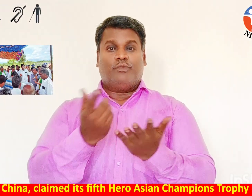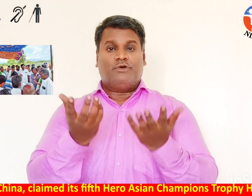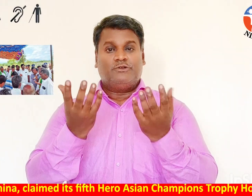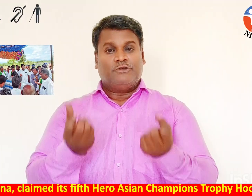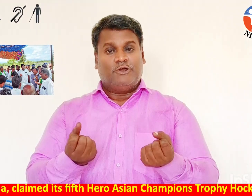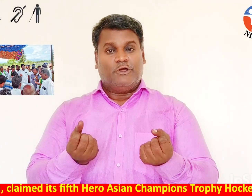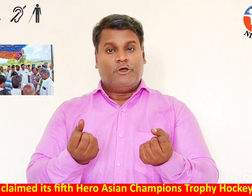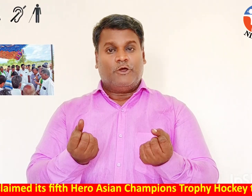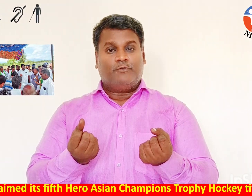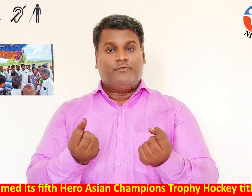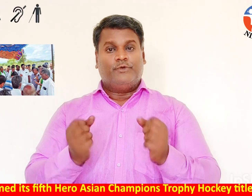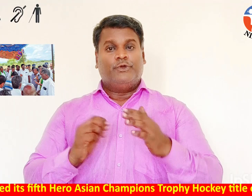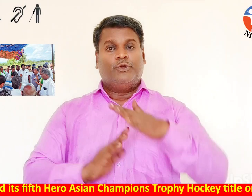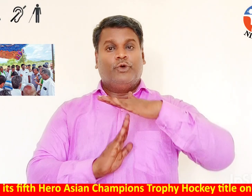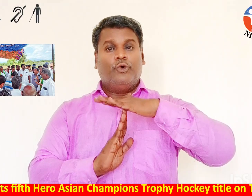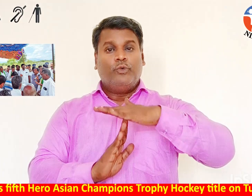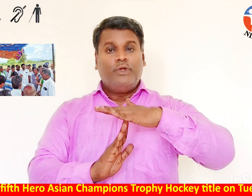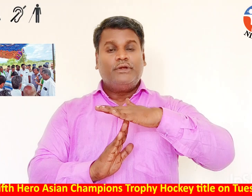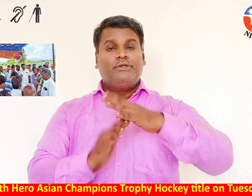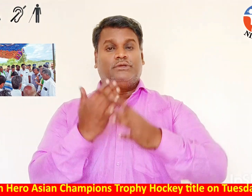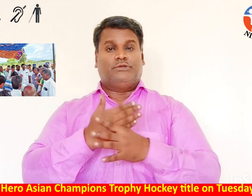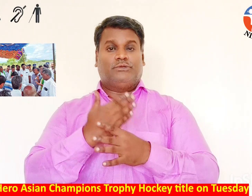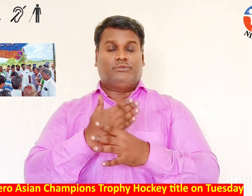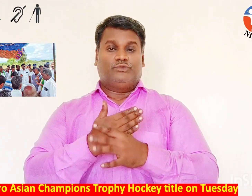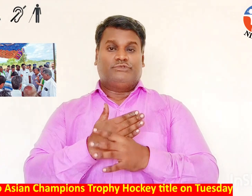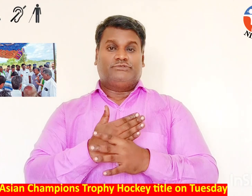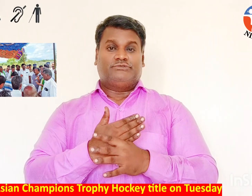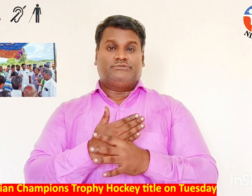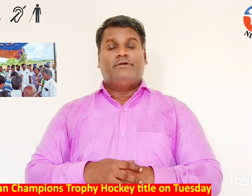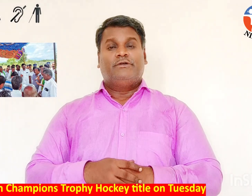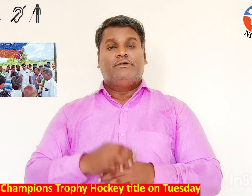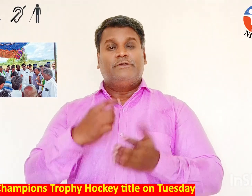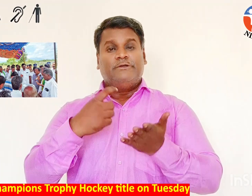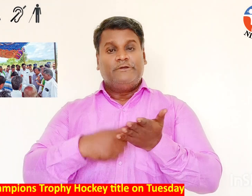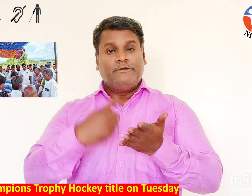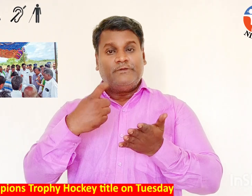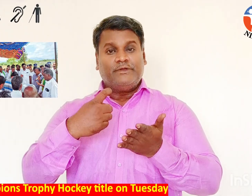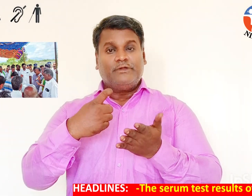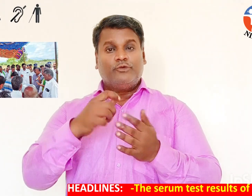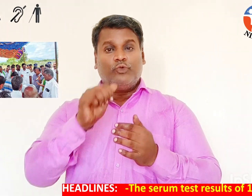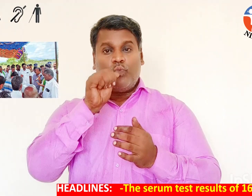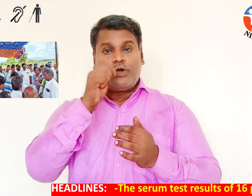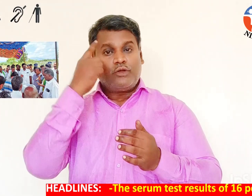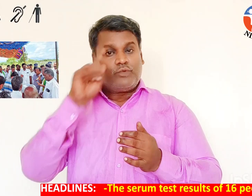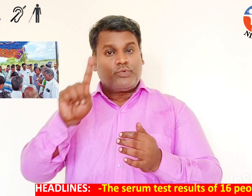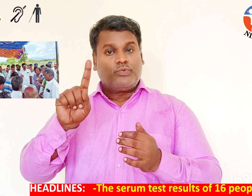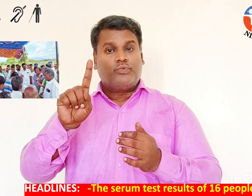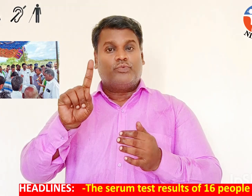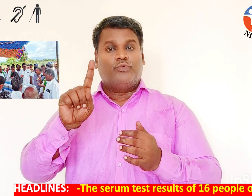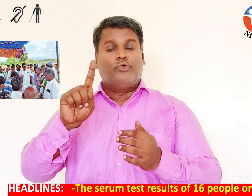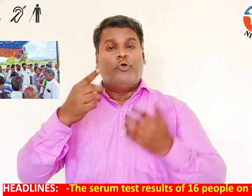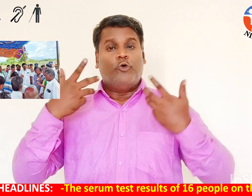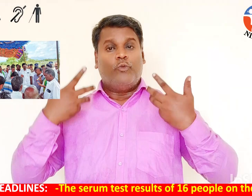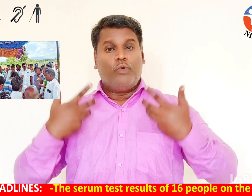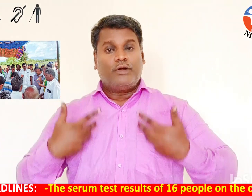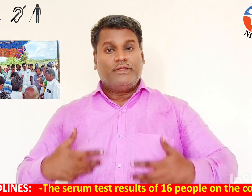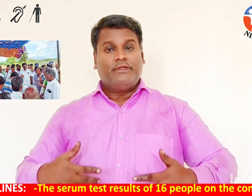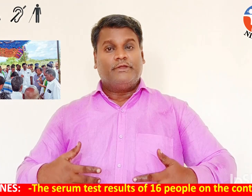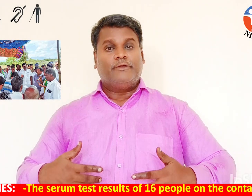Farmers held a waiting protest on the banks of Kungampalli Lake against prolonged delay in receiving water for water